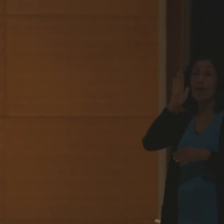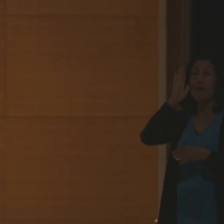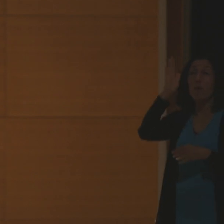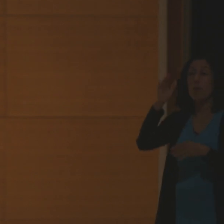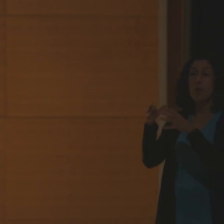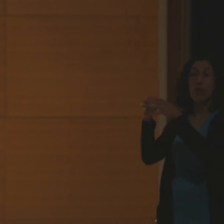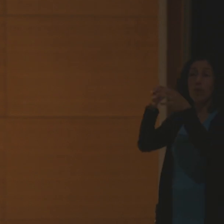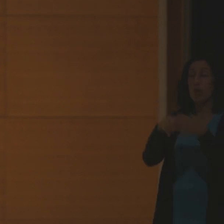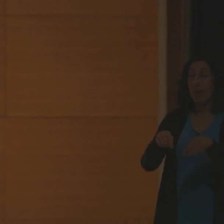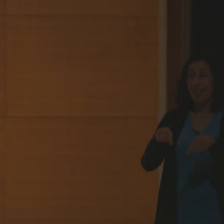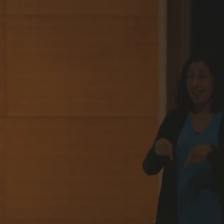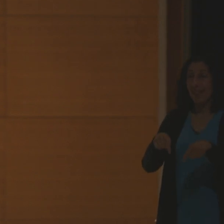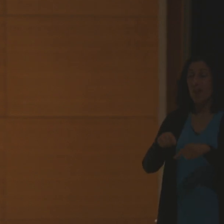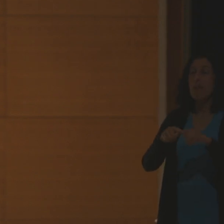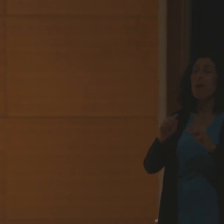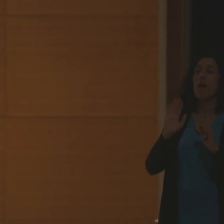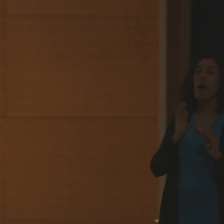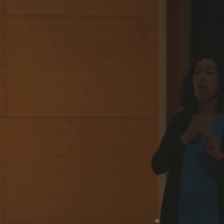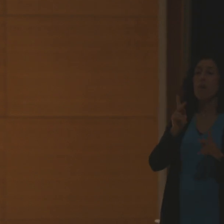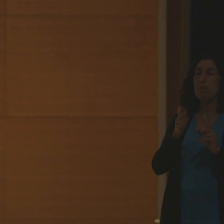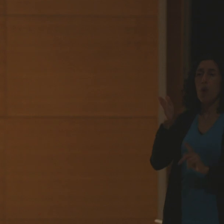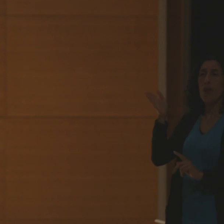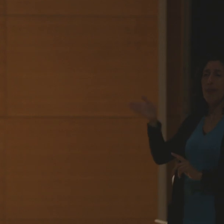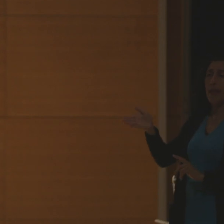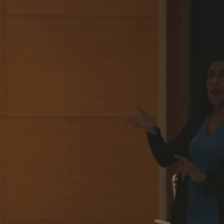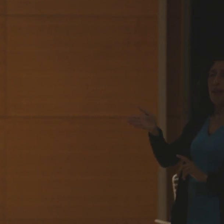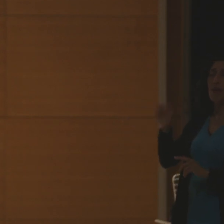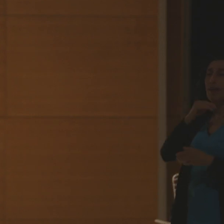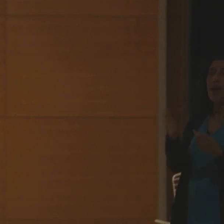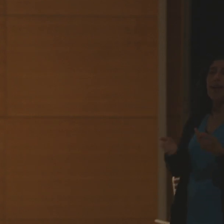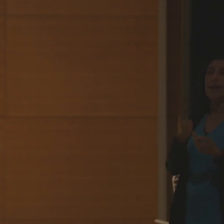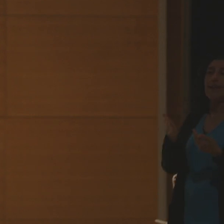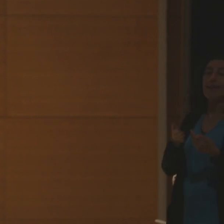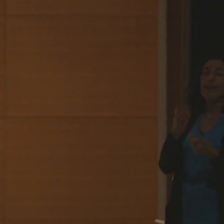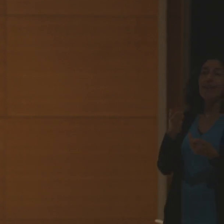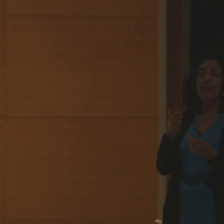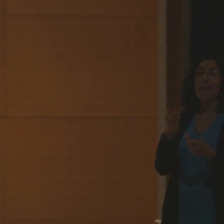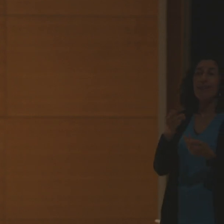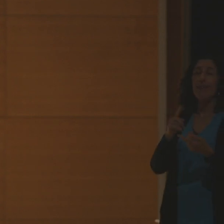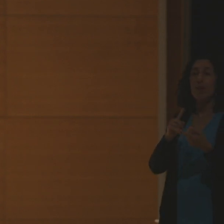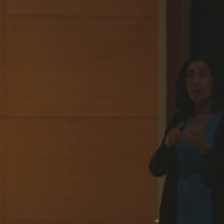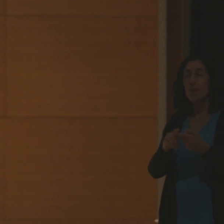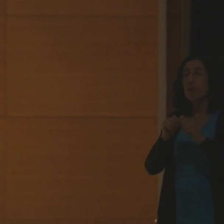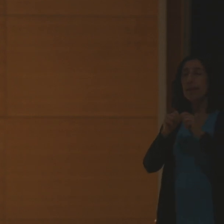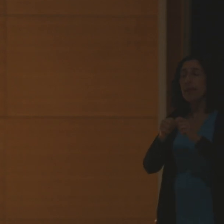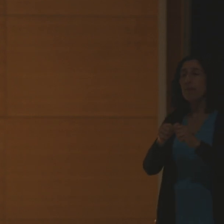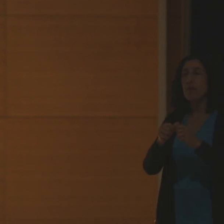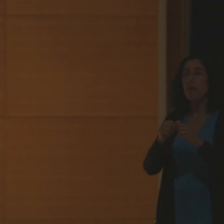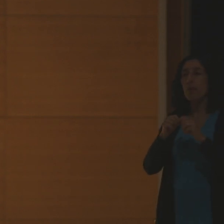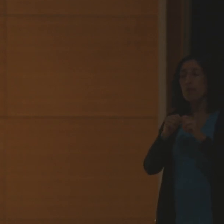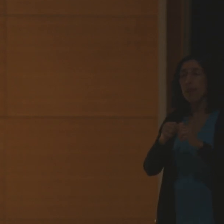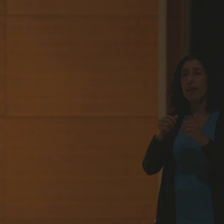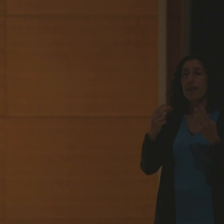you know, the community lives there, and it takes so much resources, as we know, to be visible. It's so